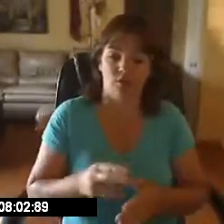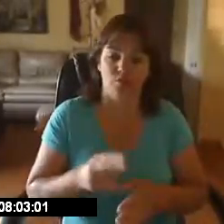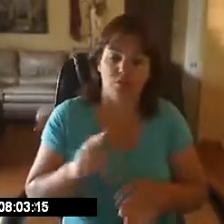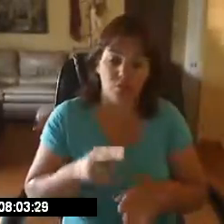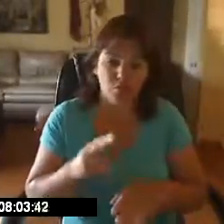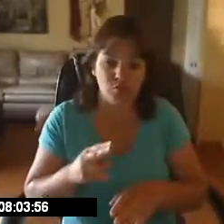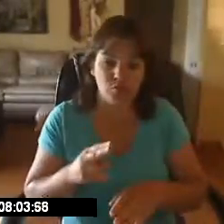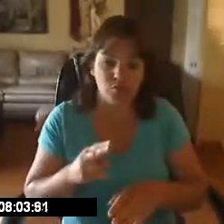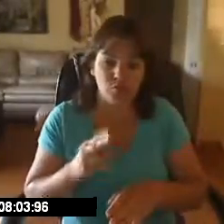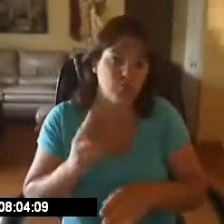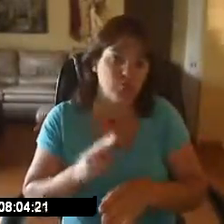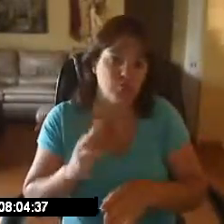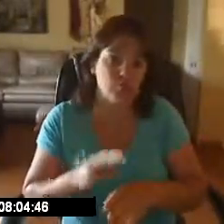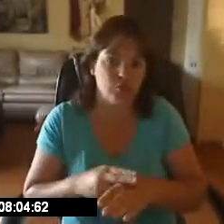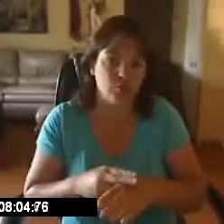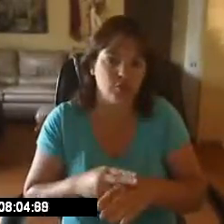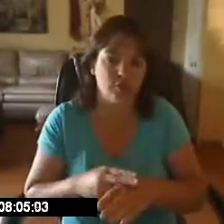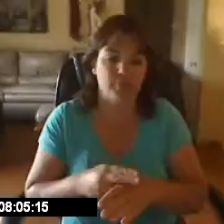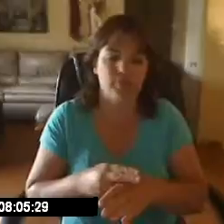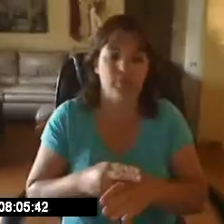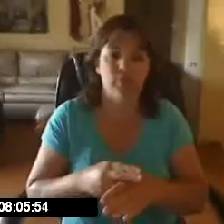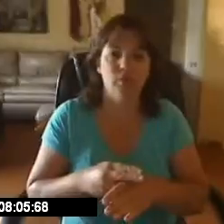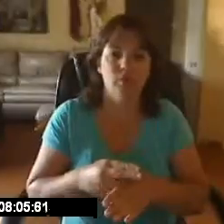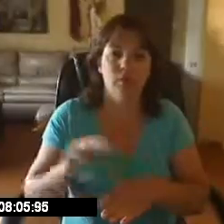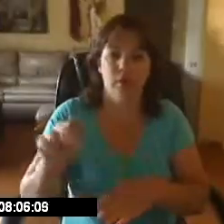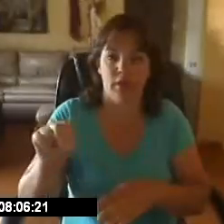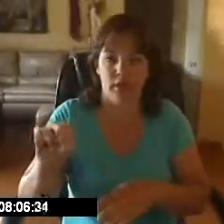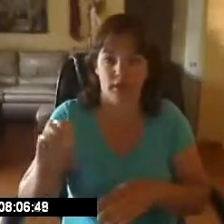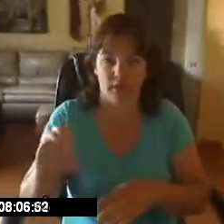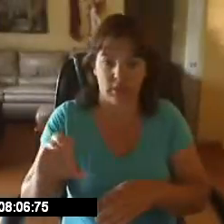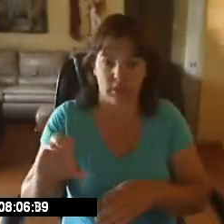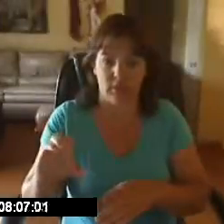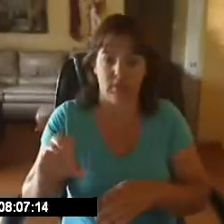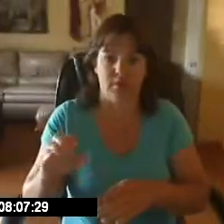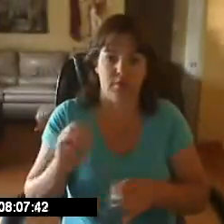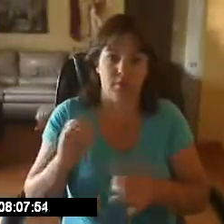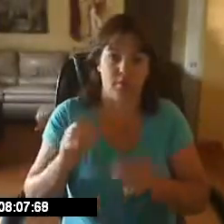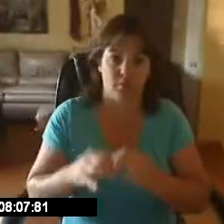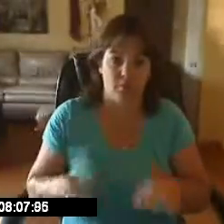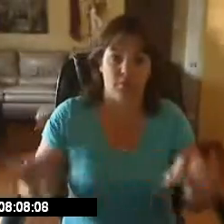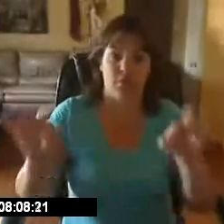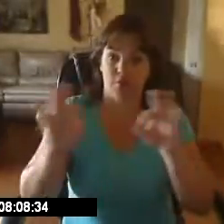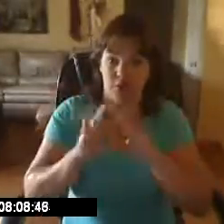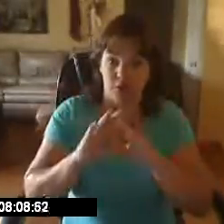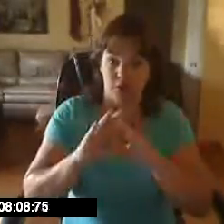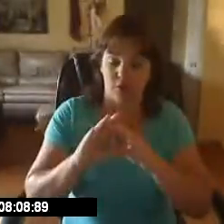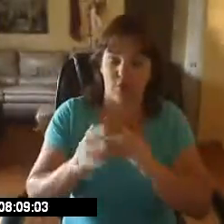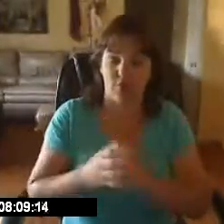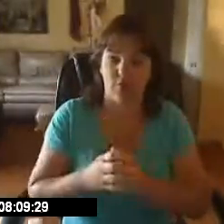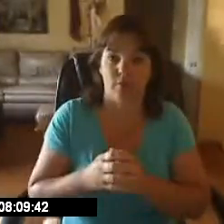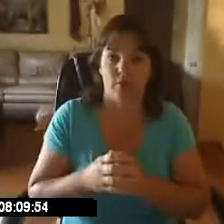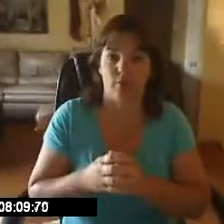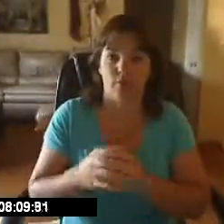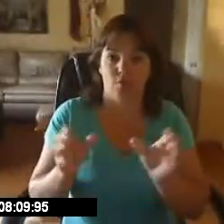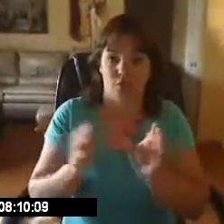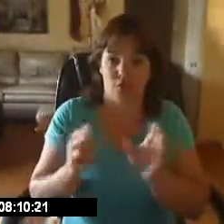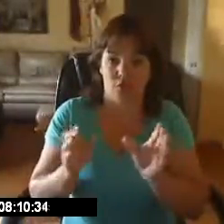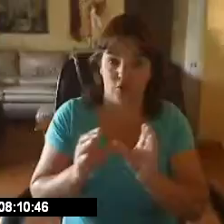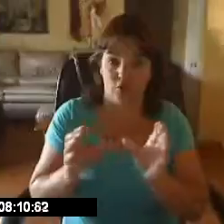introductory information about the NIC test, the National Interpreter Certification, and hopefully you'll do your